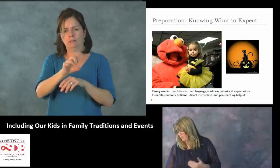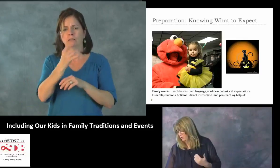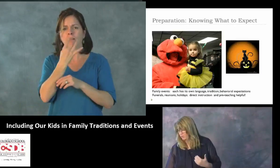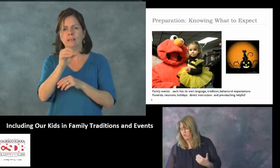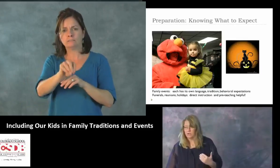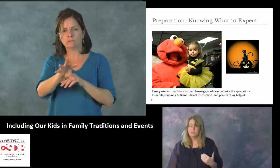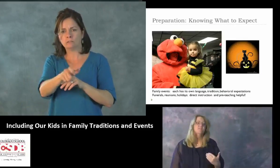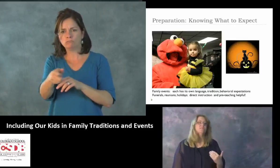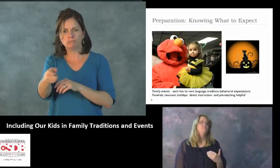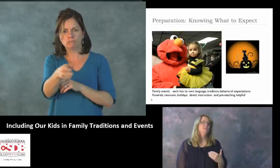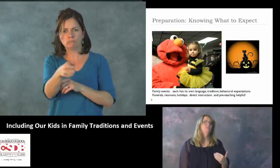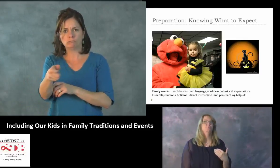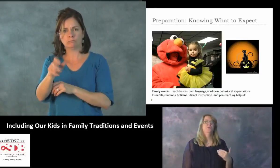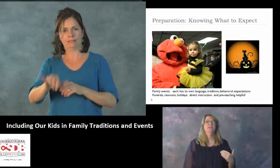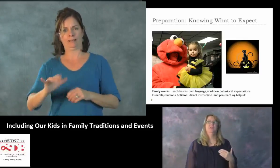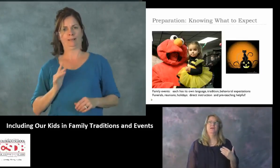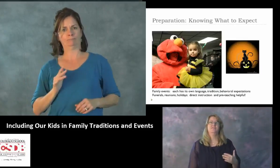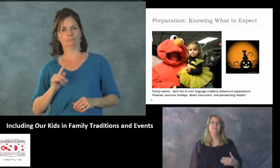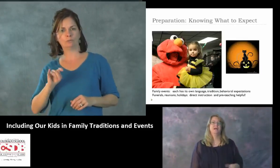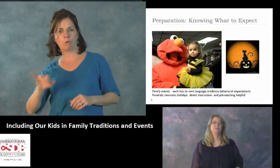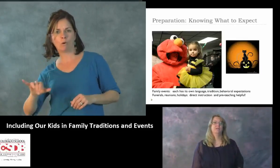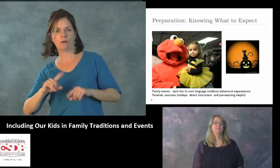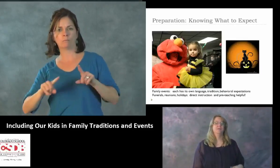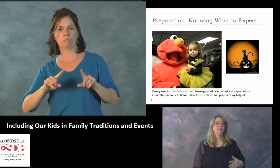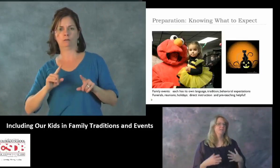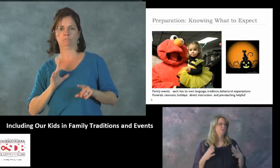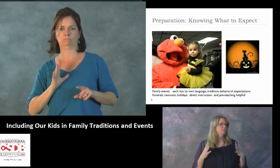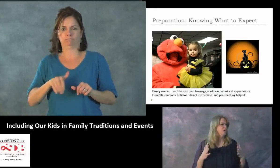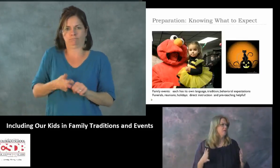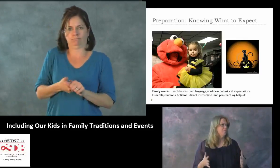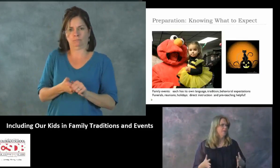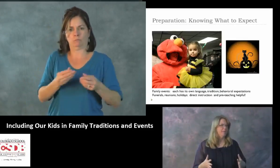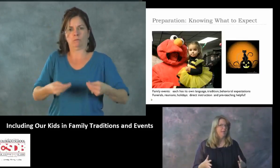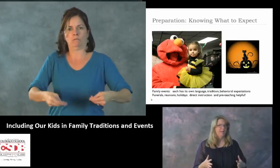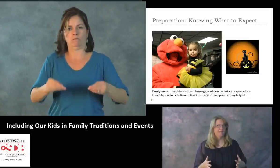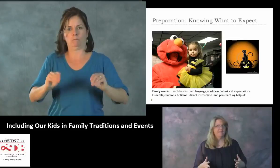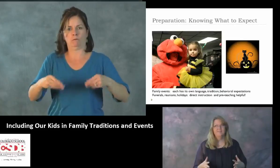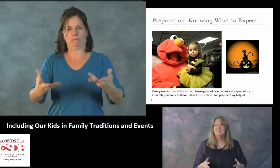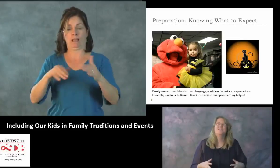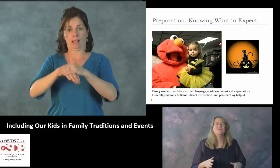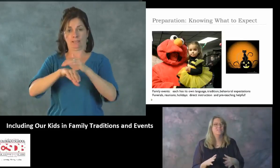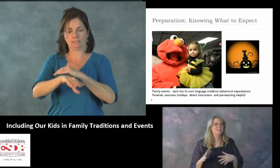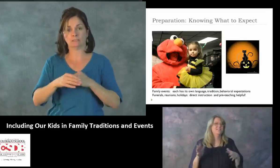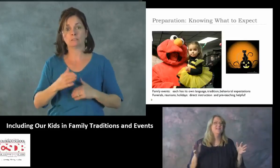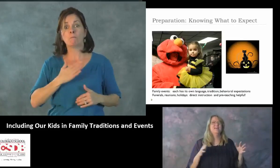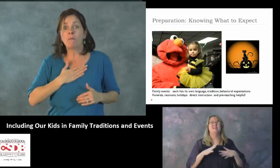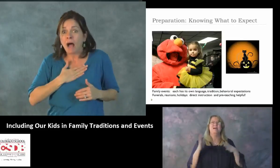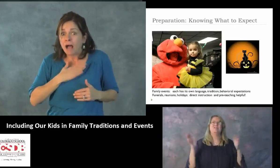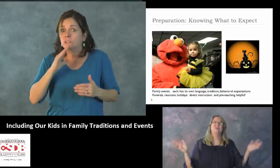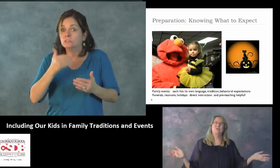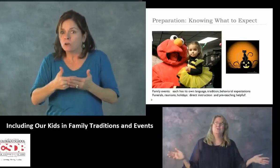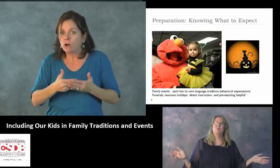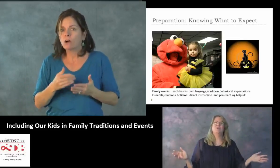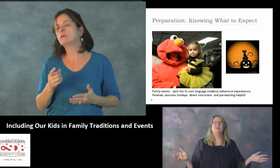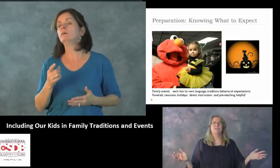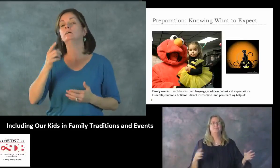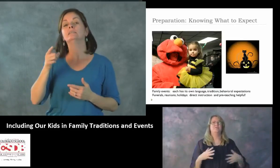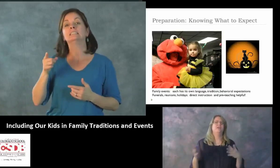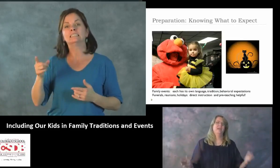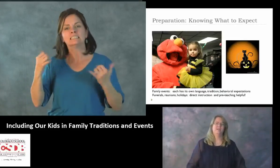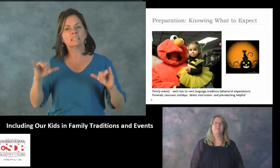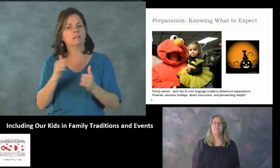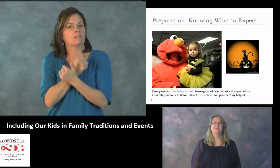My own daughter still really loves Halloween, but I think she's all about the candy. So she's not working